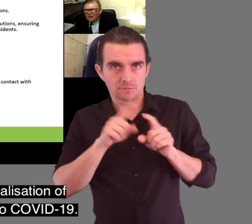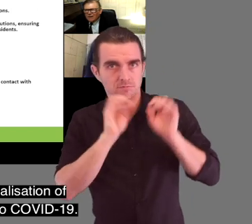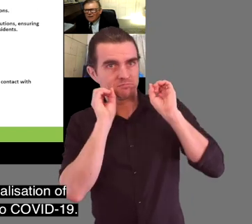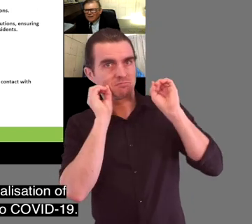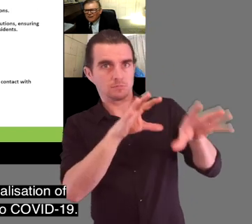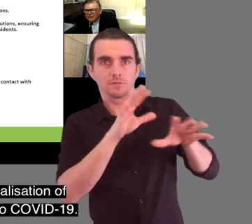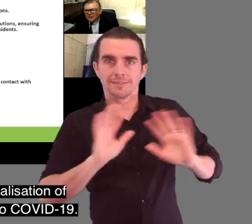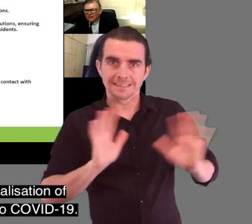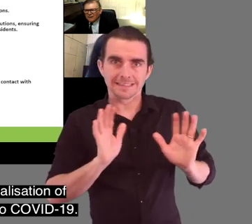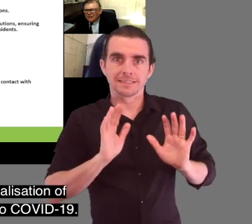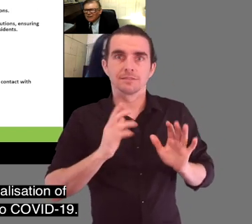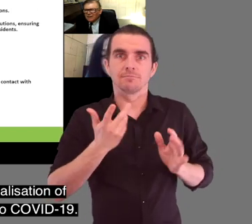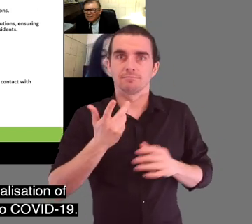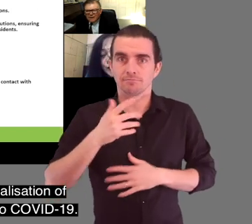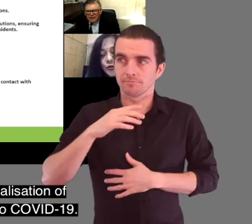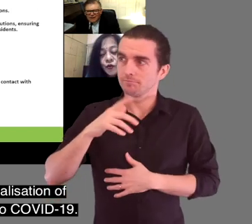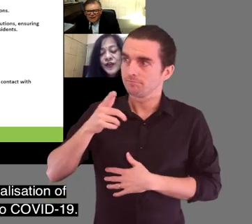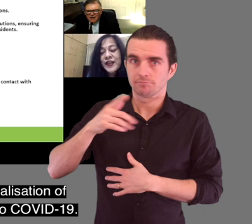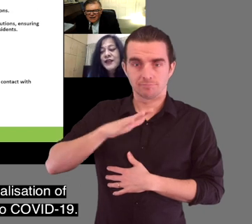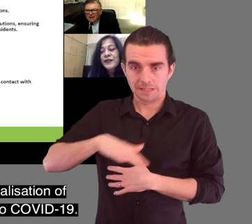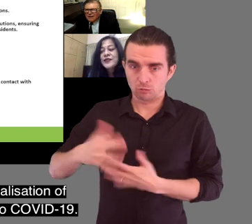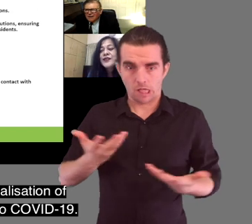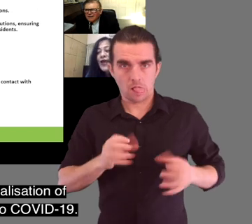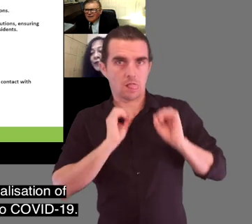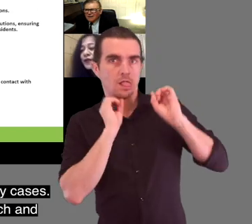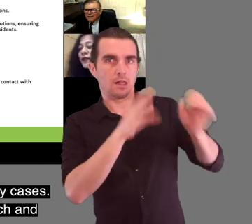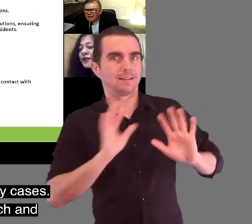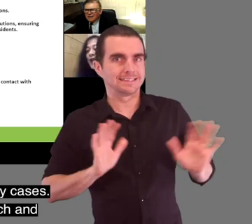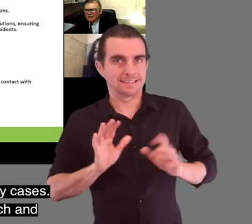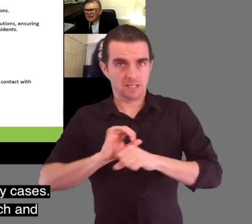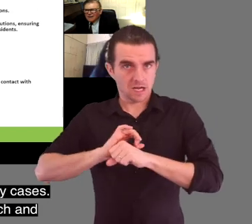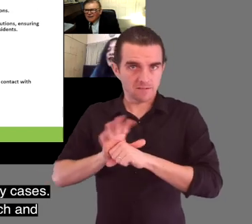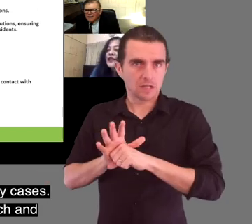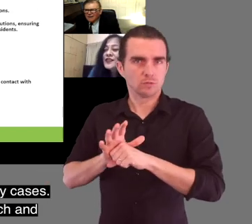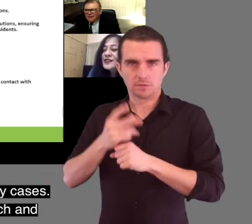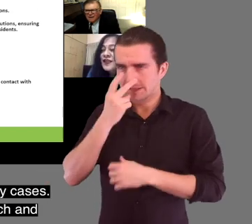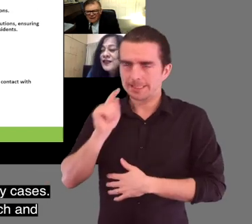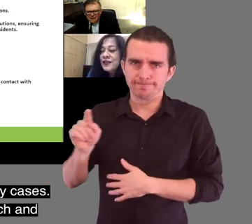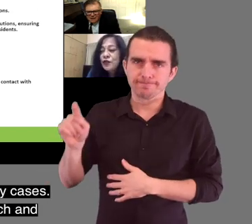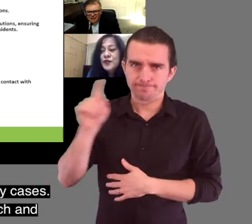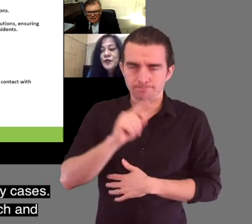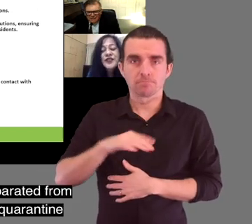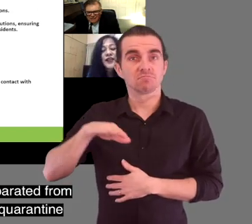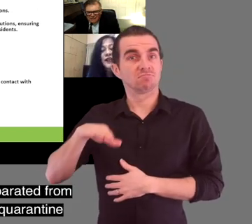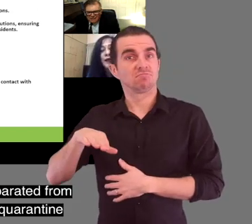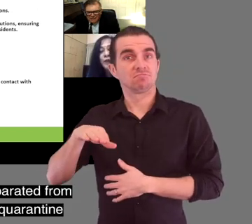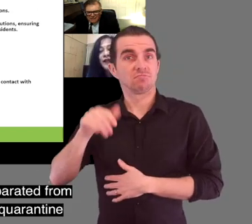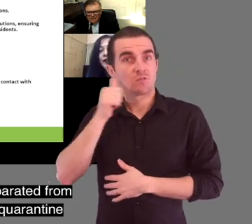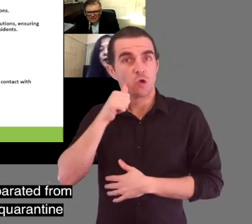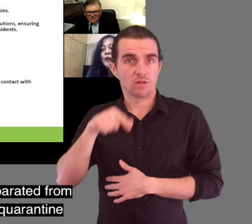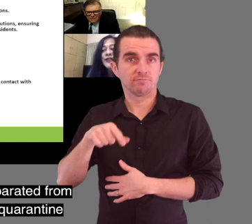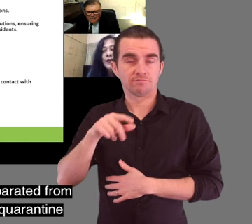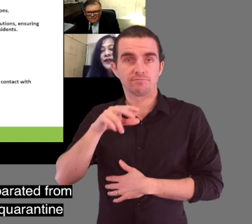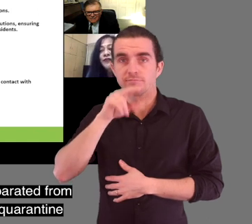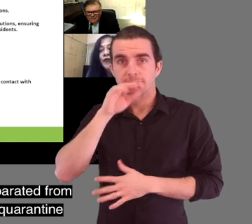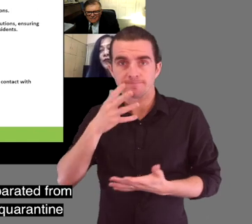children from parents due to COVID-19. This happened. This happened in many cases. A little girl who was speech and hearing impaired